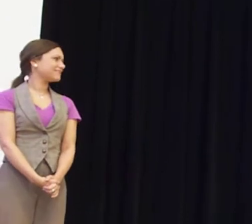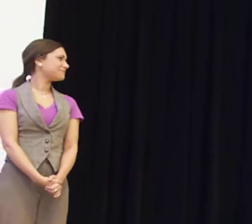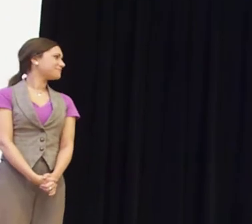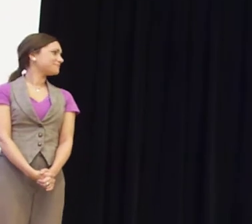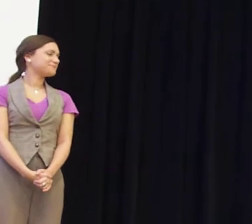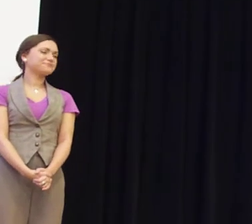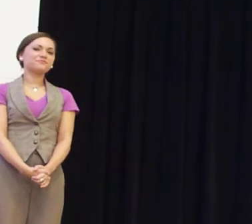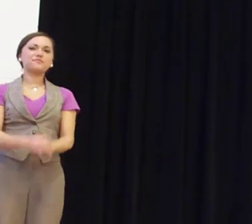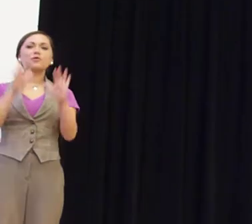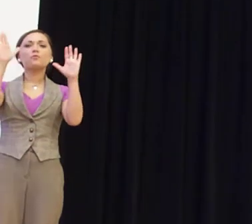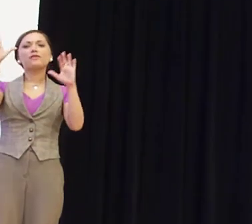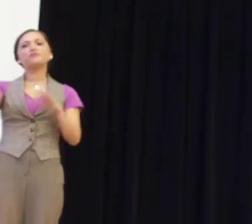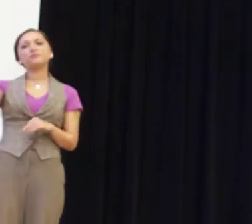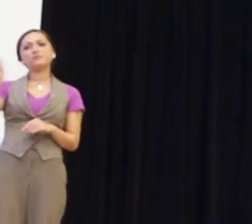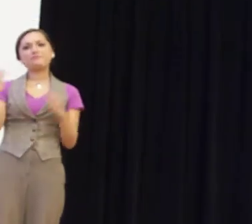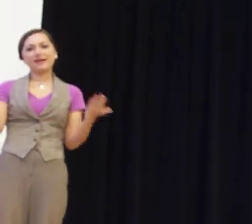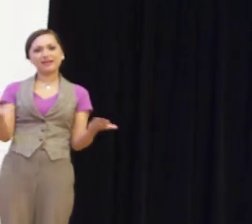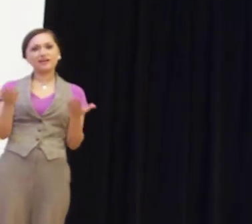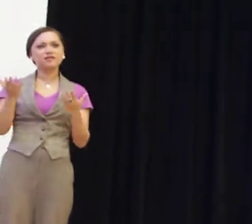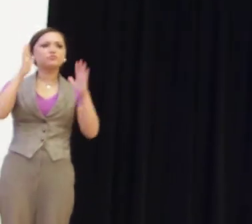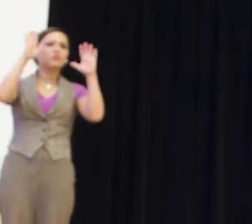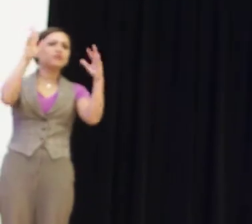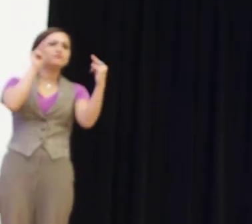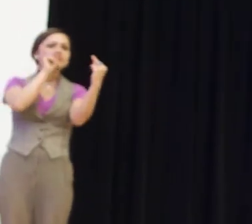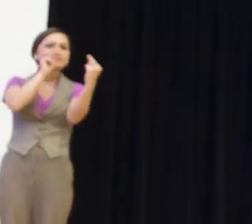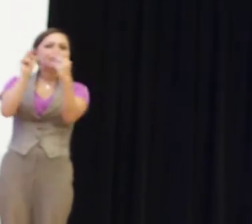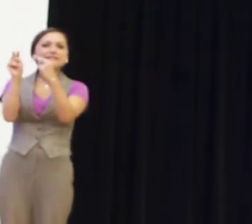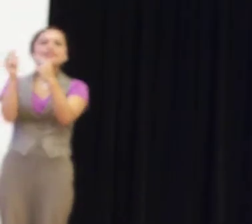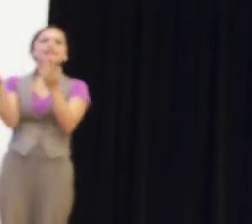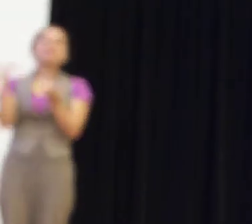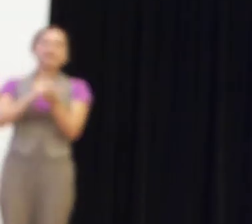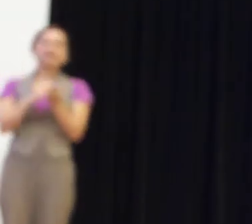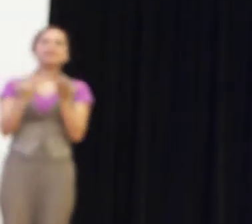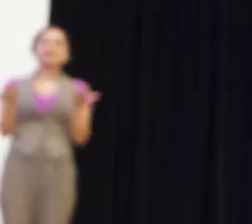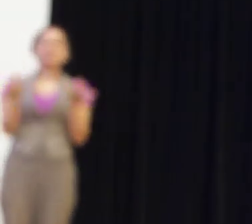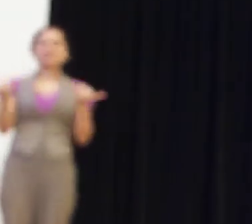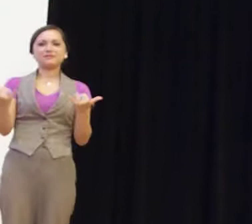Yeah, it's great to be back here. It's great to see so many people here today.